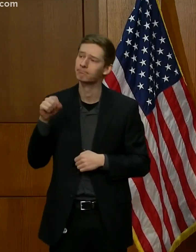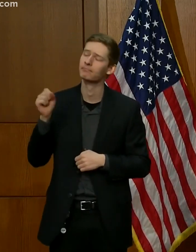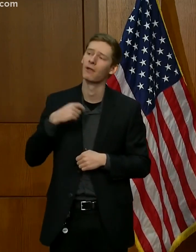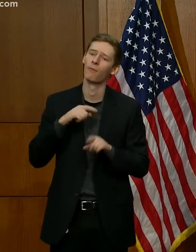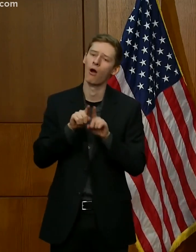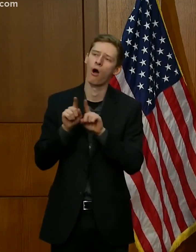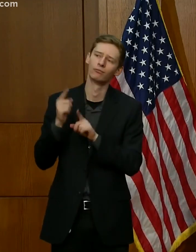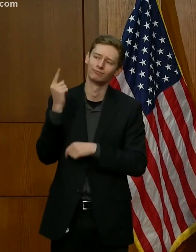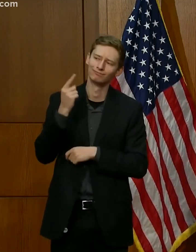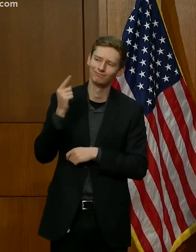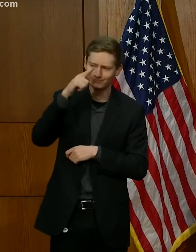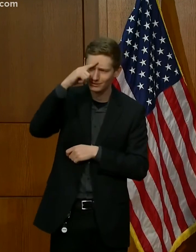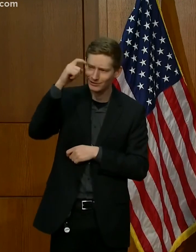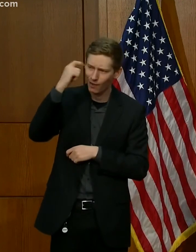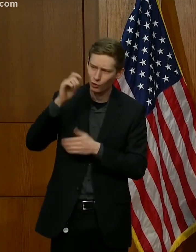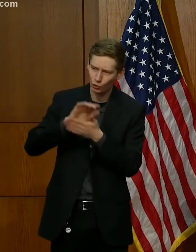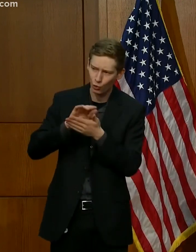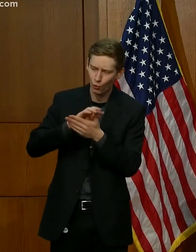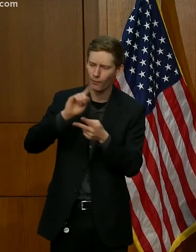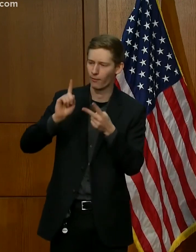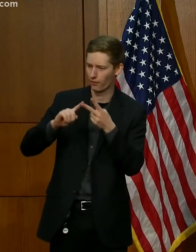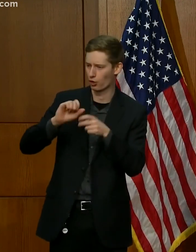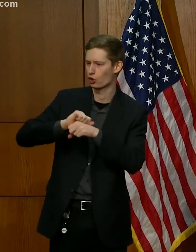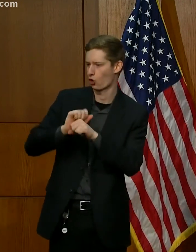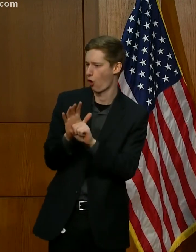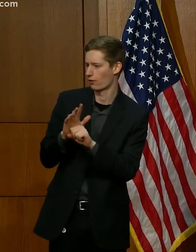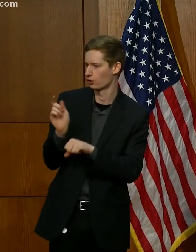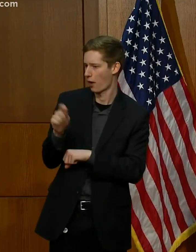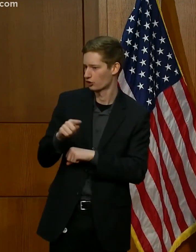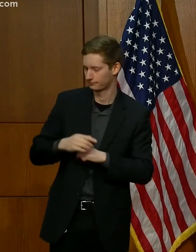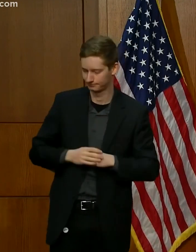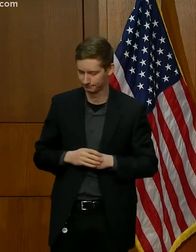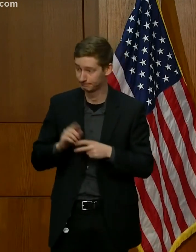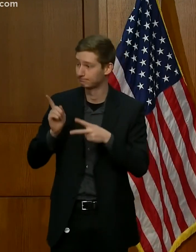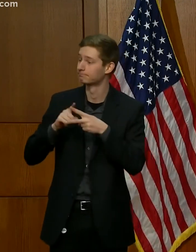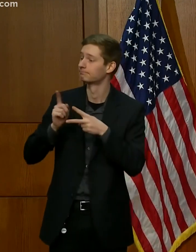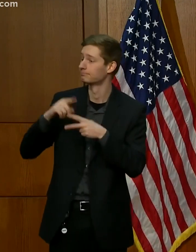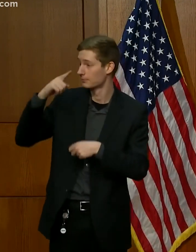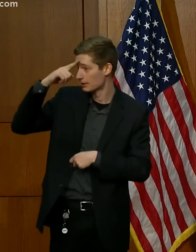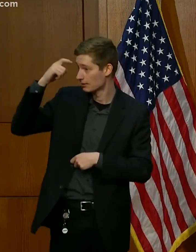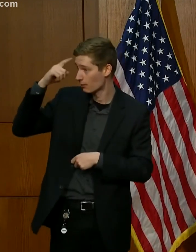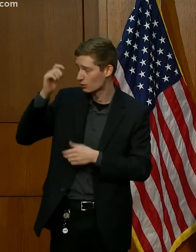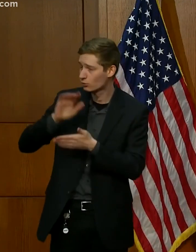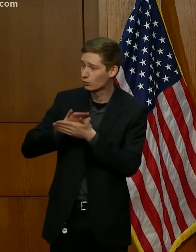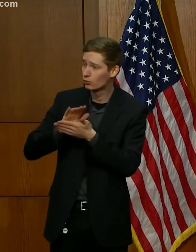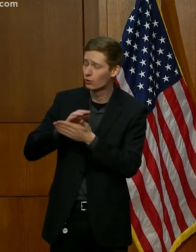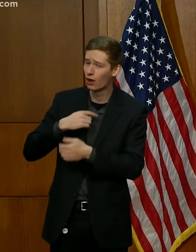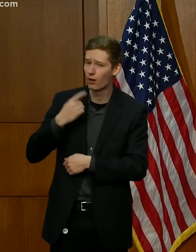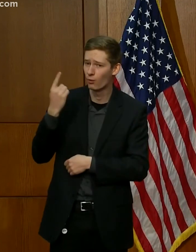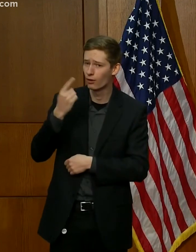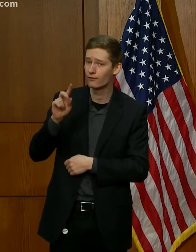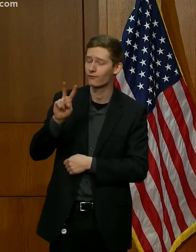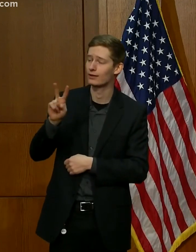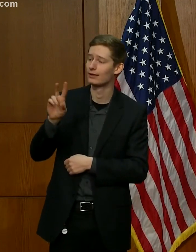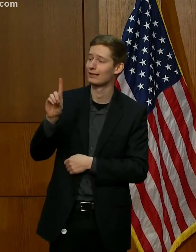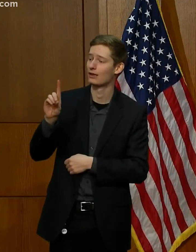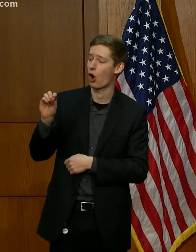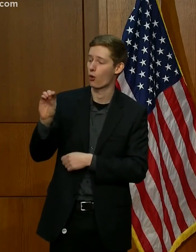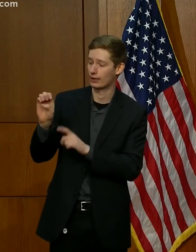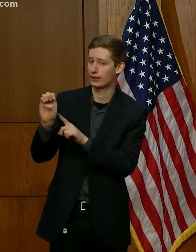A summer school related question and a COVID question. For summer schools, I'm wondering if VDOE will come out with